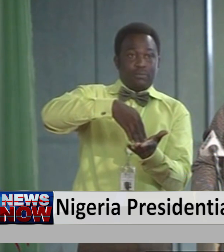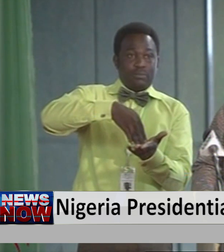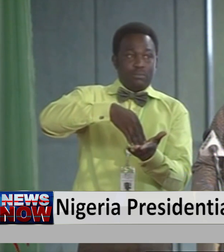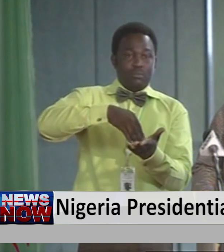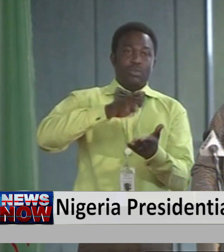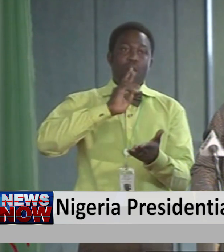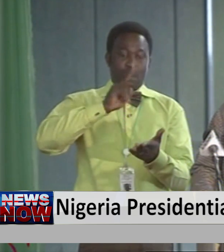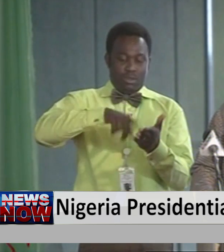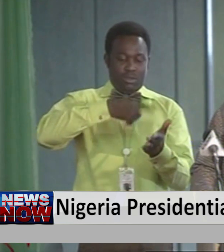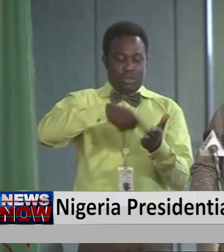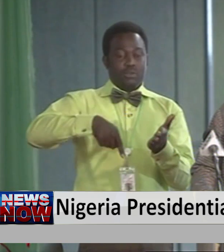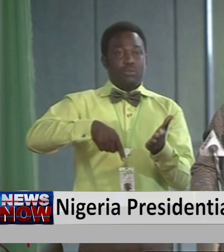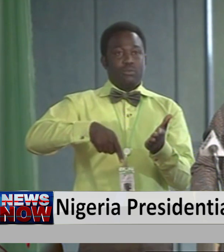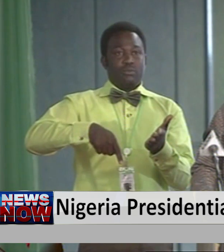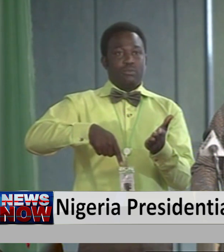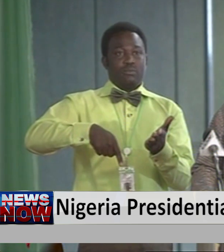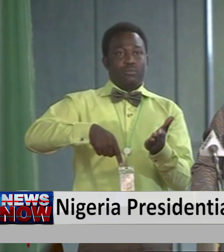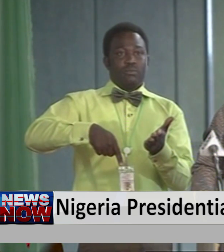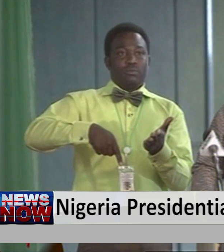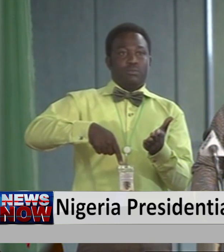were cancelled,